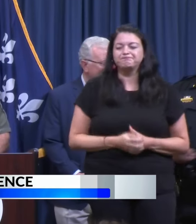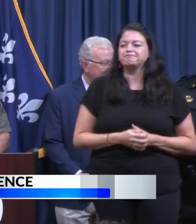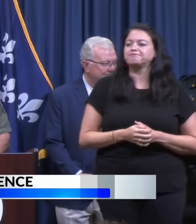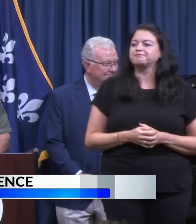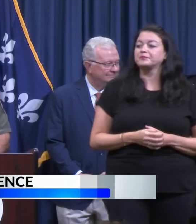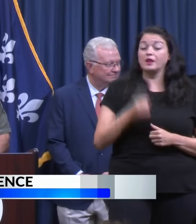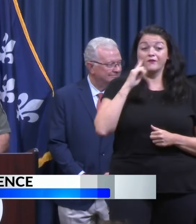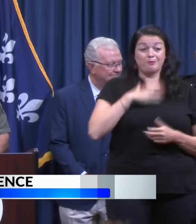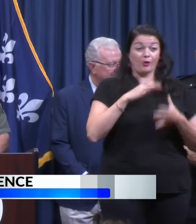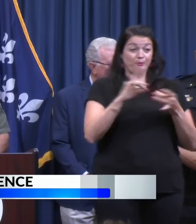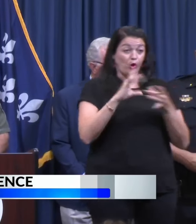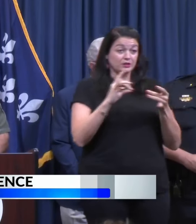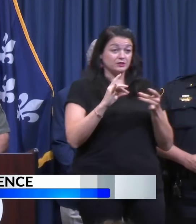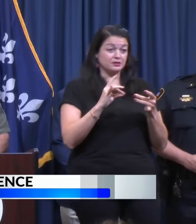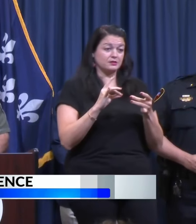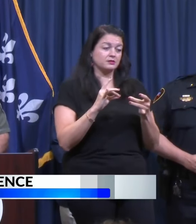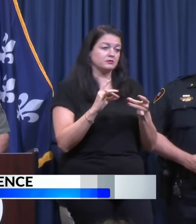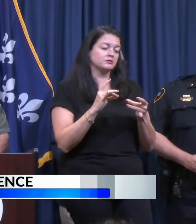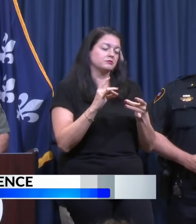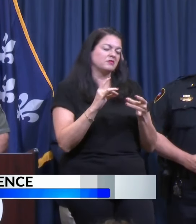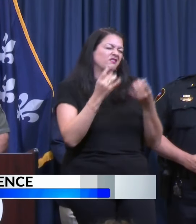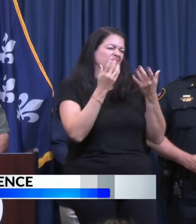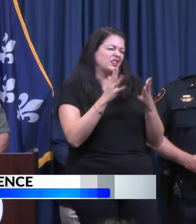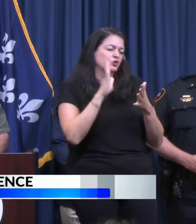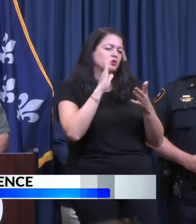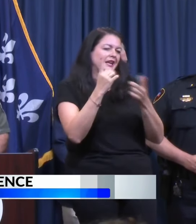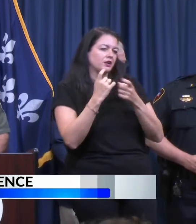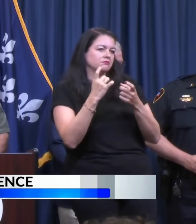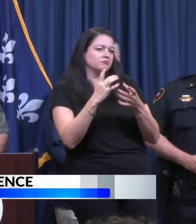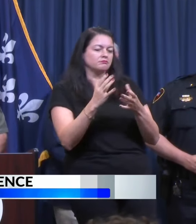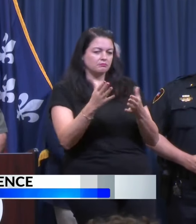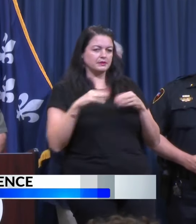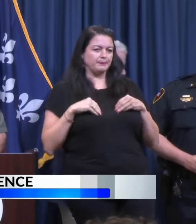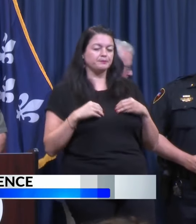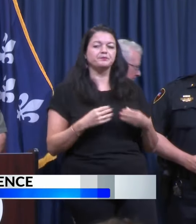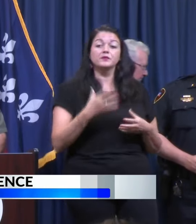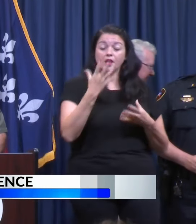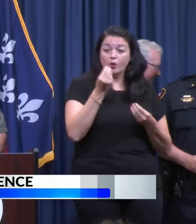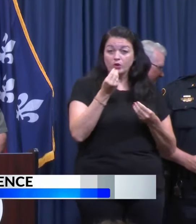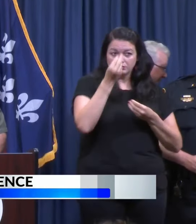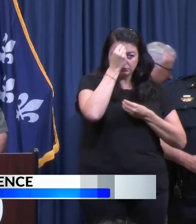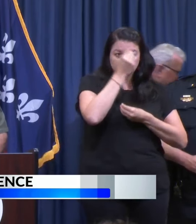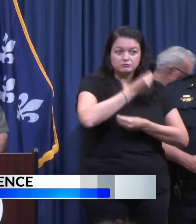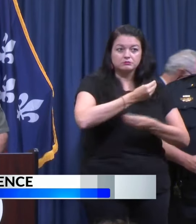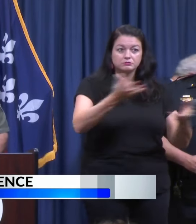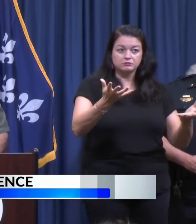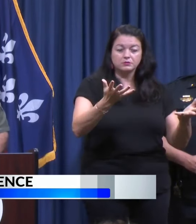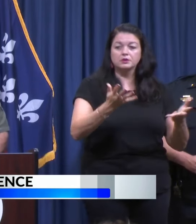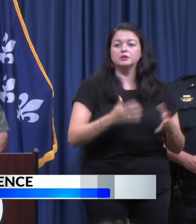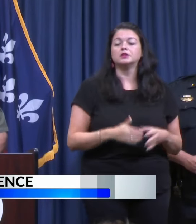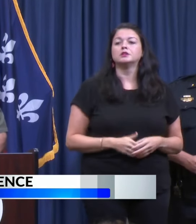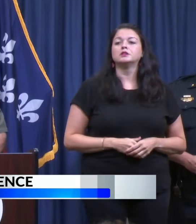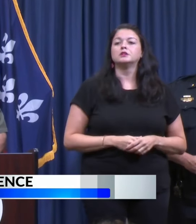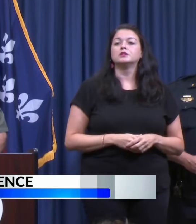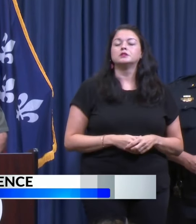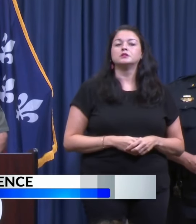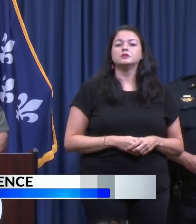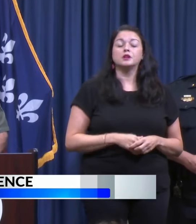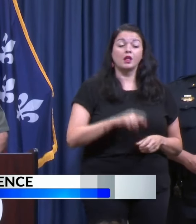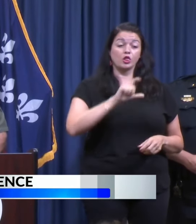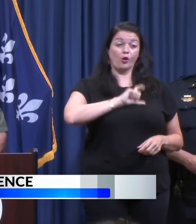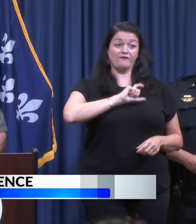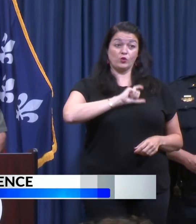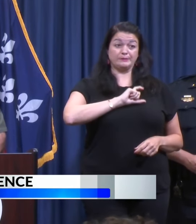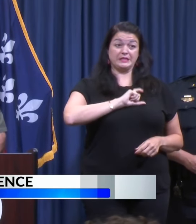As far as my remarks go, and then I'll be happy to take questions, I want to point out to everyone listening and viewing this that law